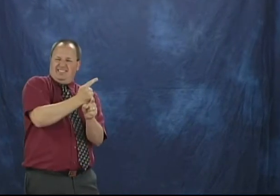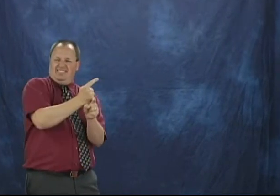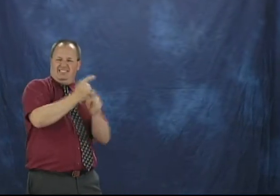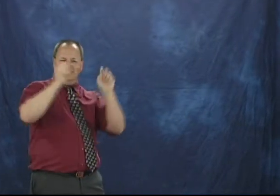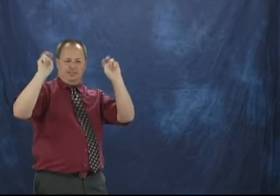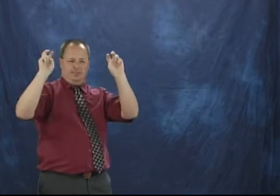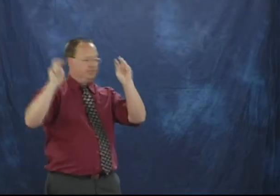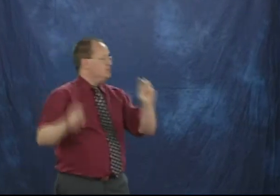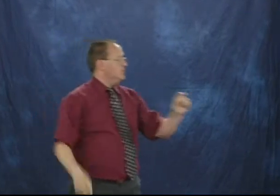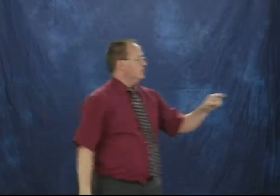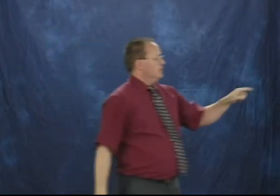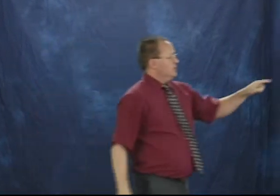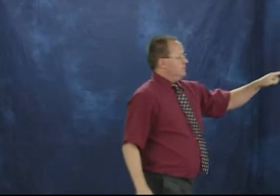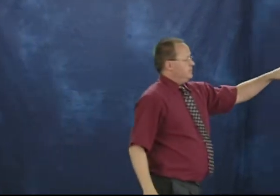perspective.